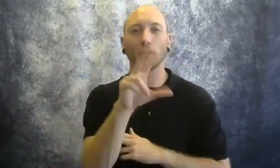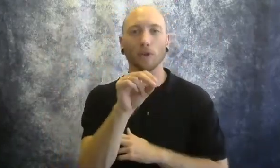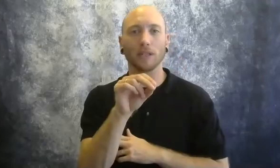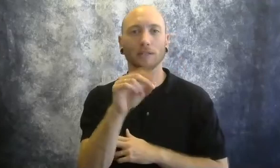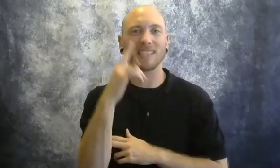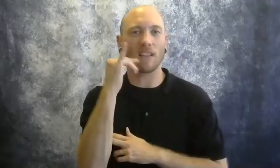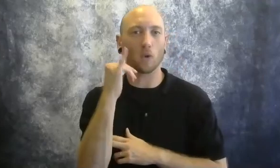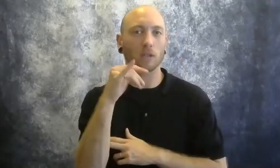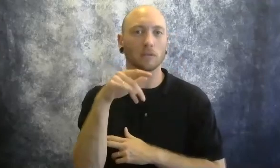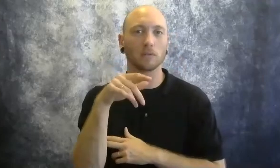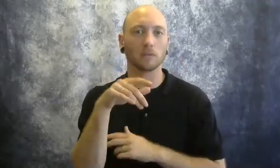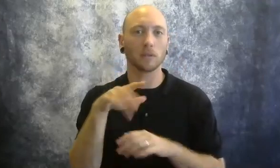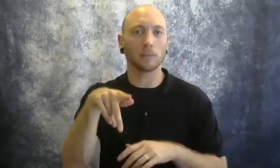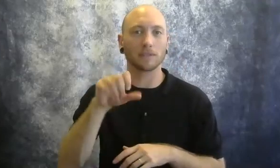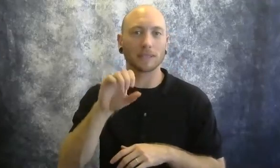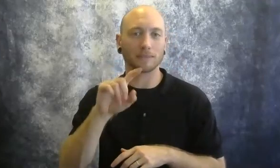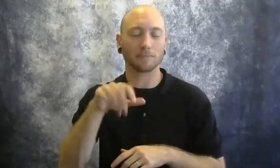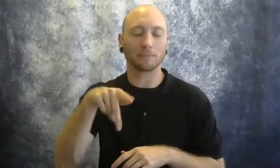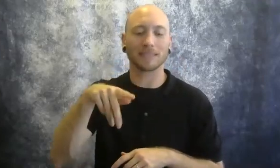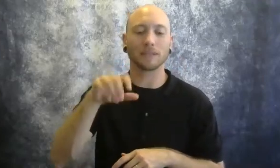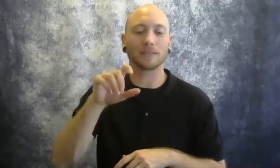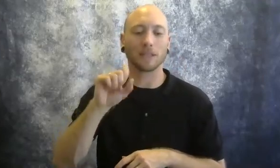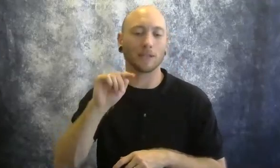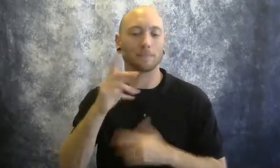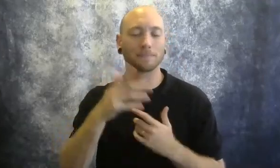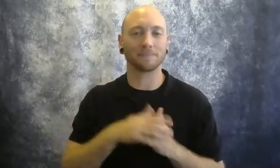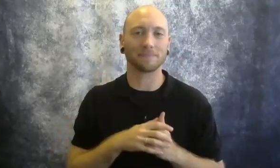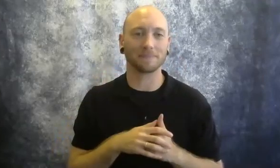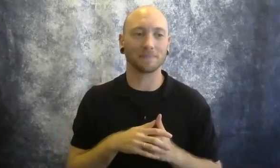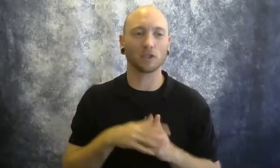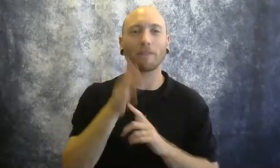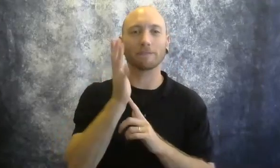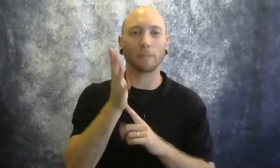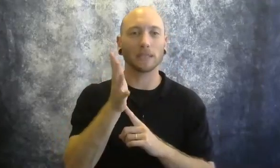11:30 out here. You want to come back then? Is that okay? That's fine, Luther. Thank you.